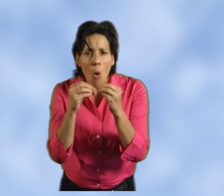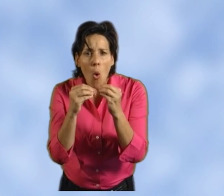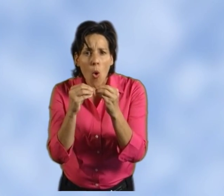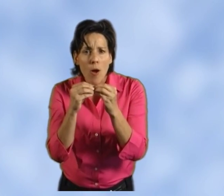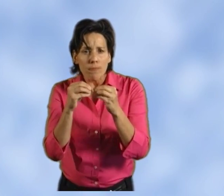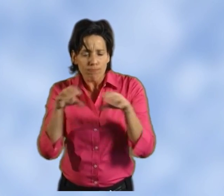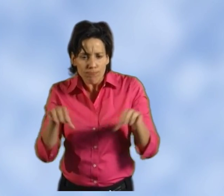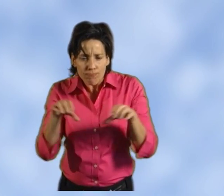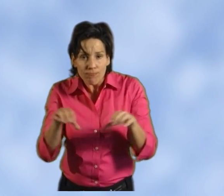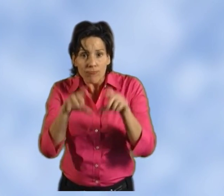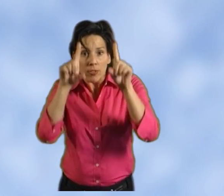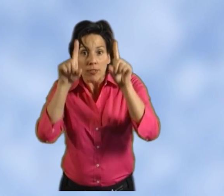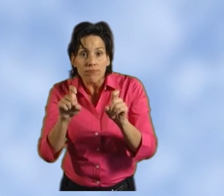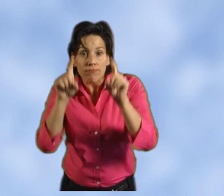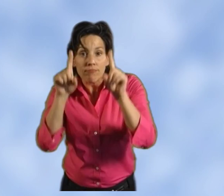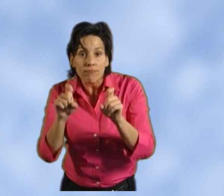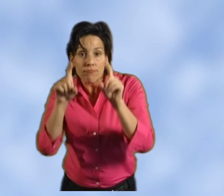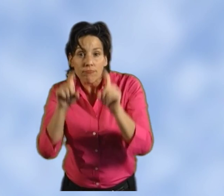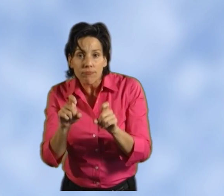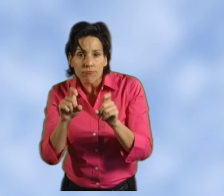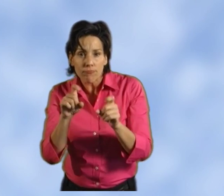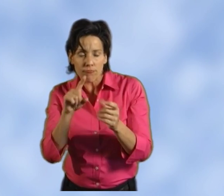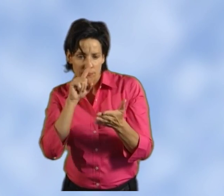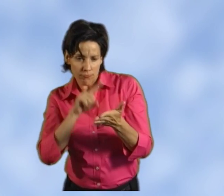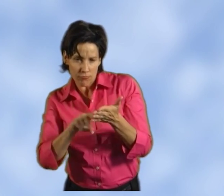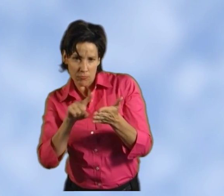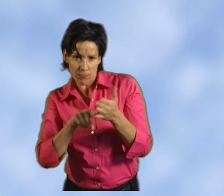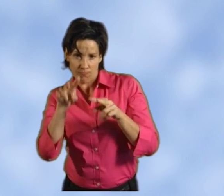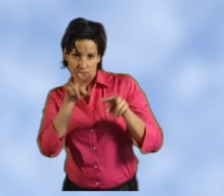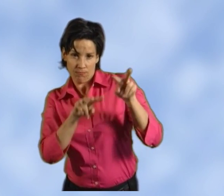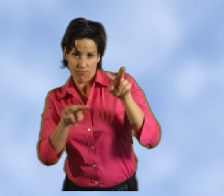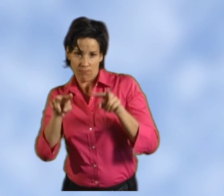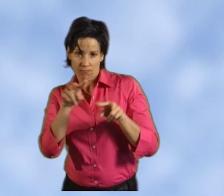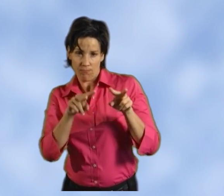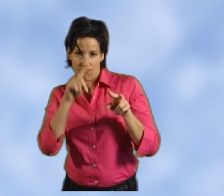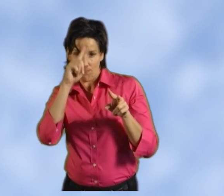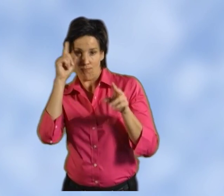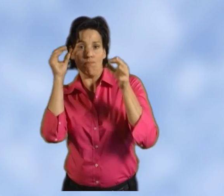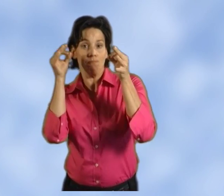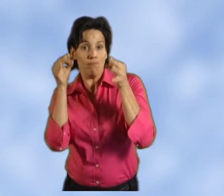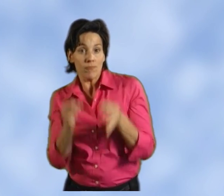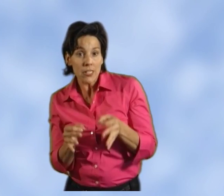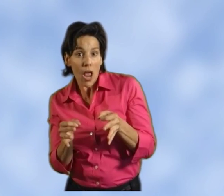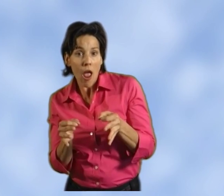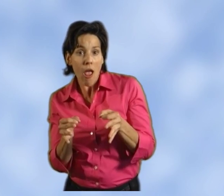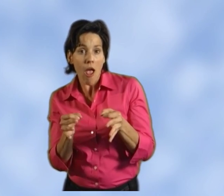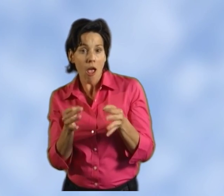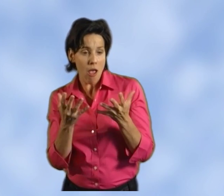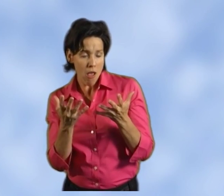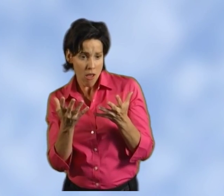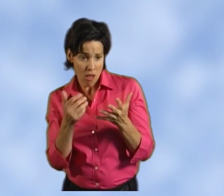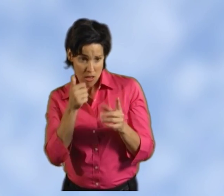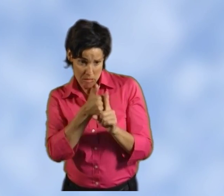Your doctor may need to perform more tests to determine whether the